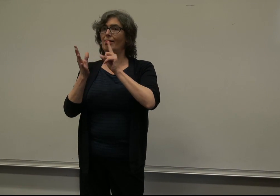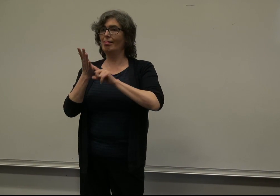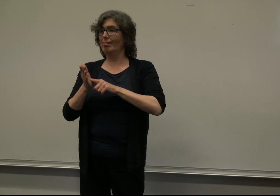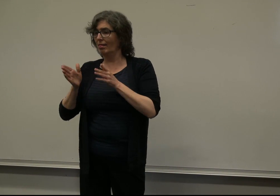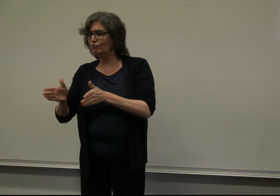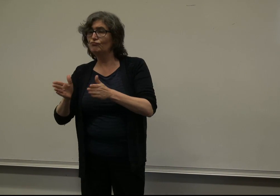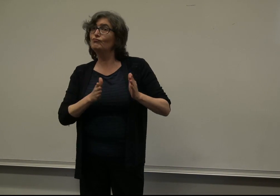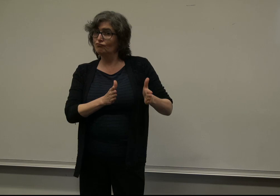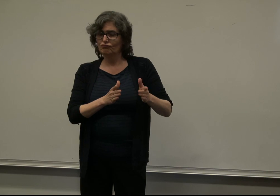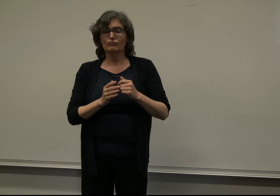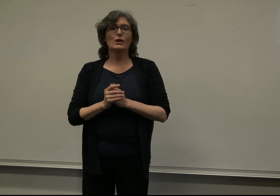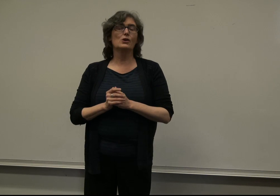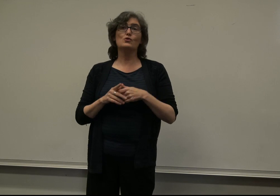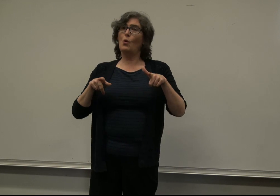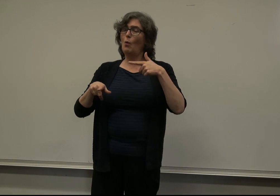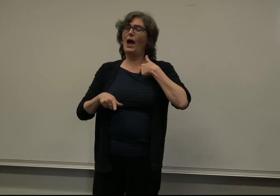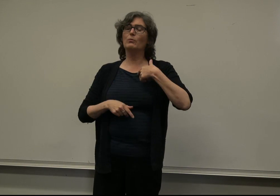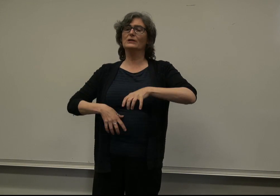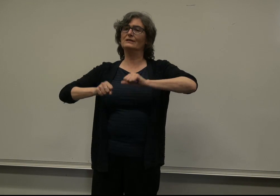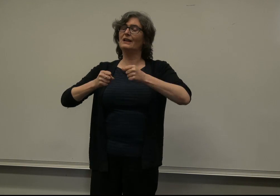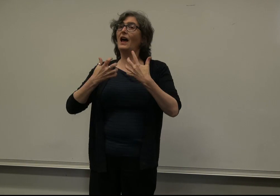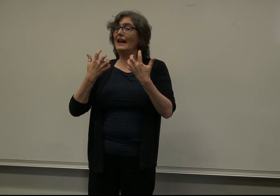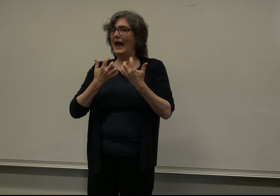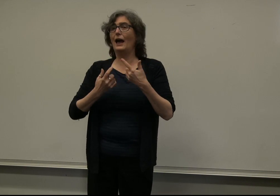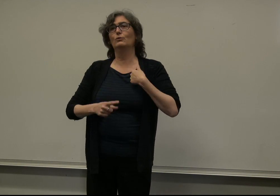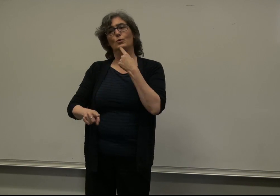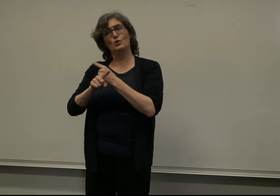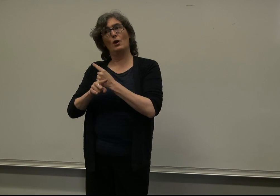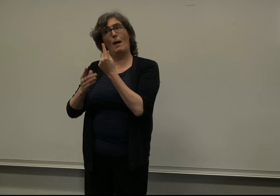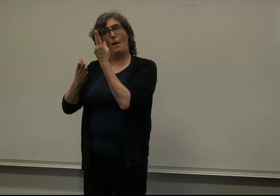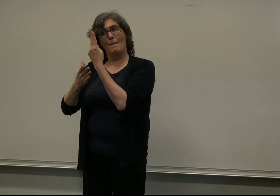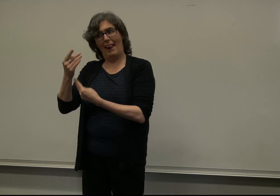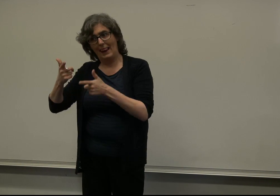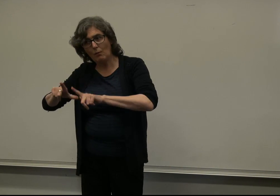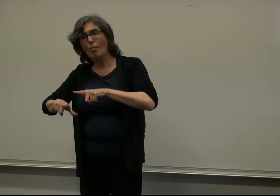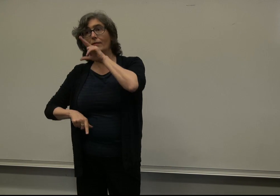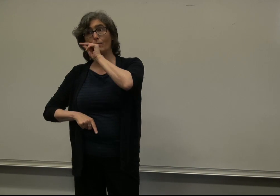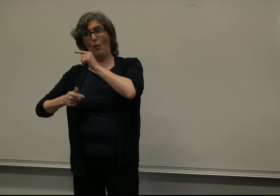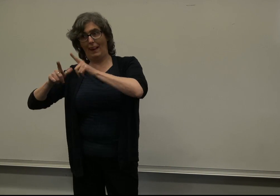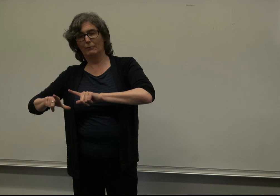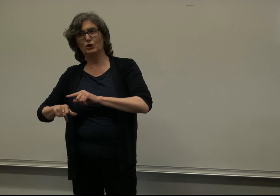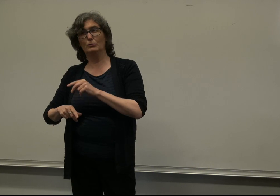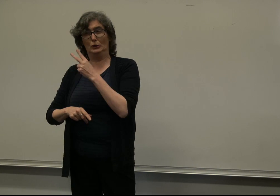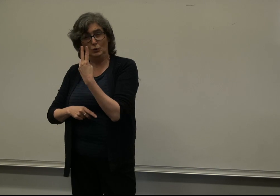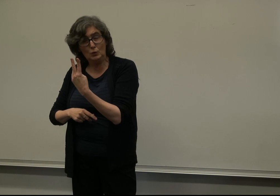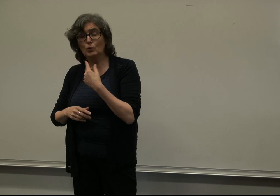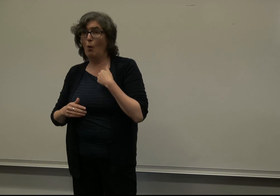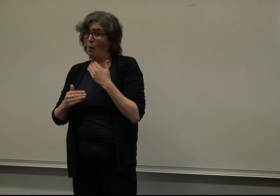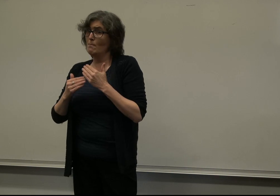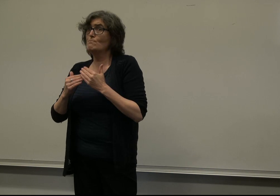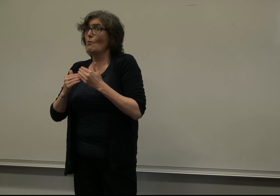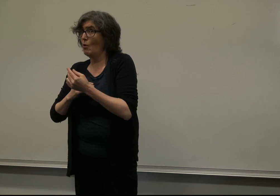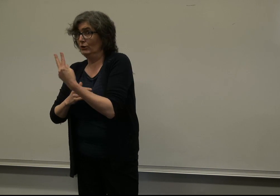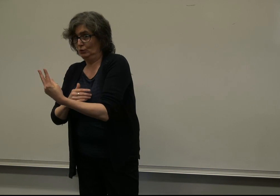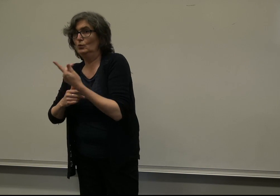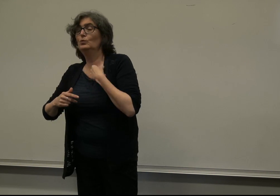bilingualism in two or more spoken languages, and then I'll refer to what